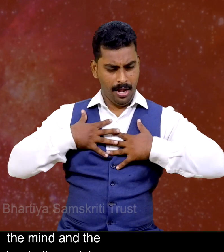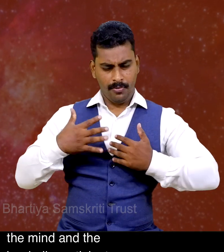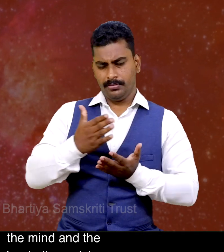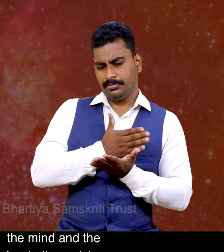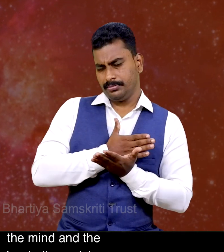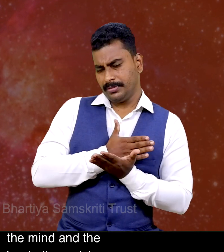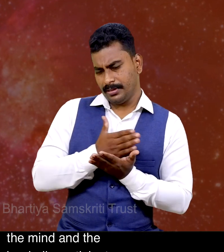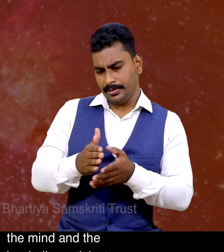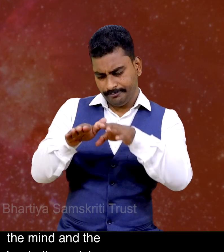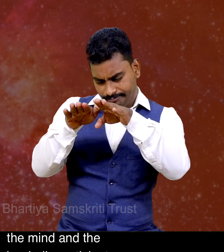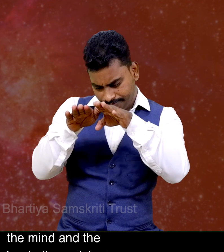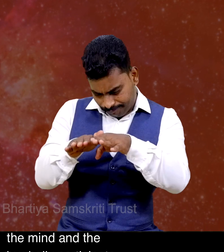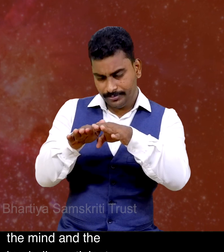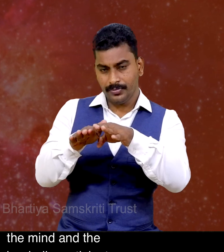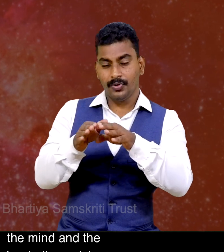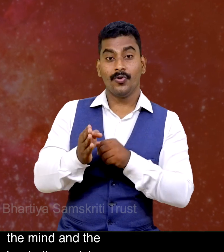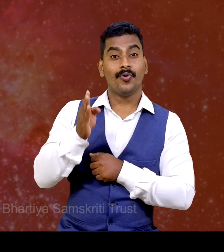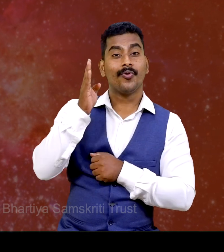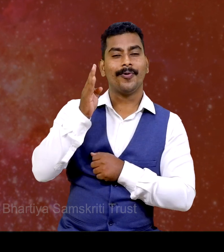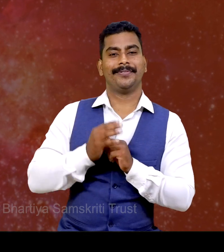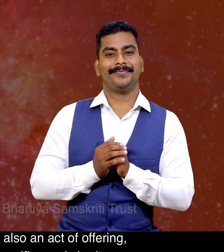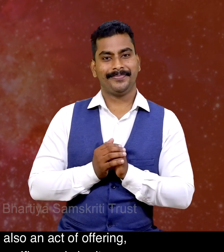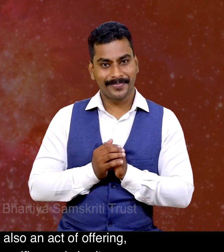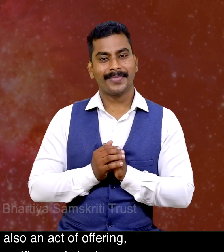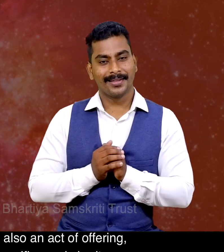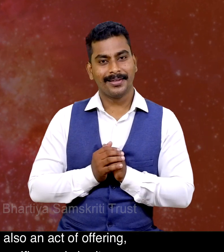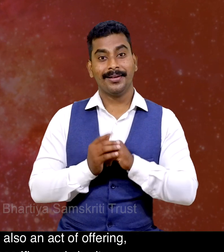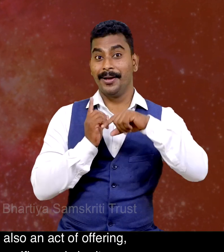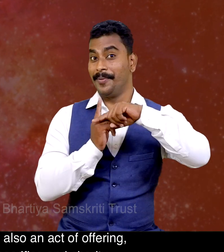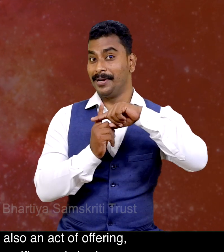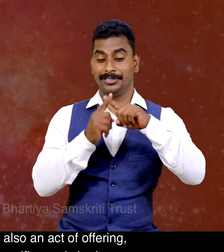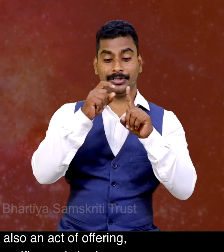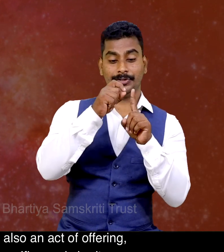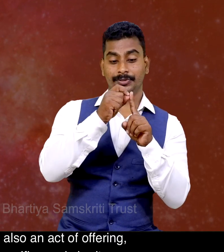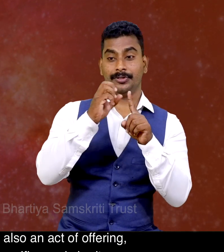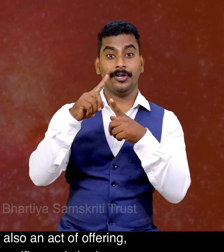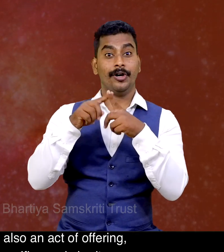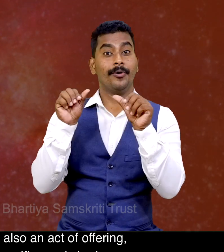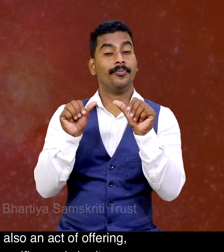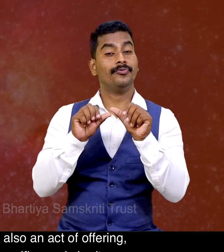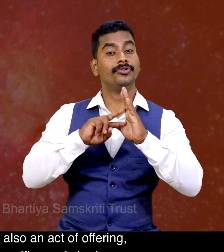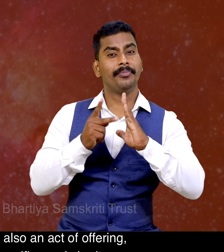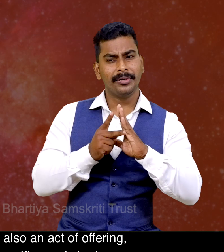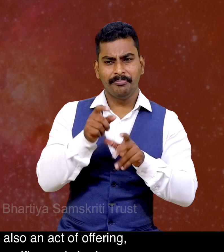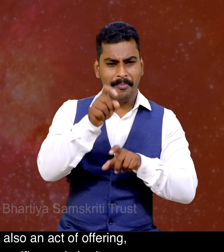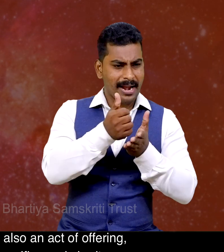and body wholly participate. It is also an act of offering, sacrifice, and